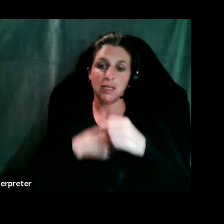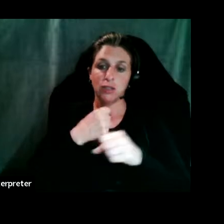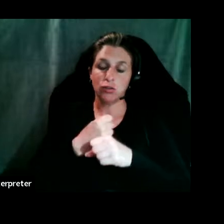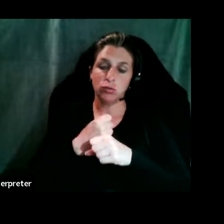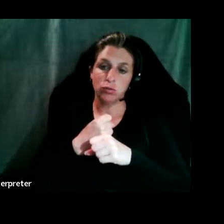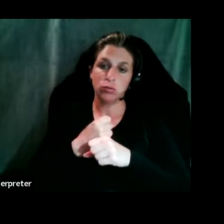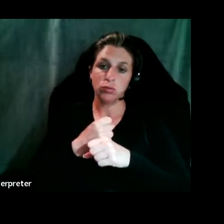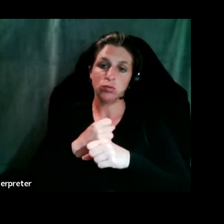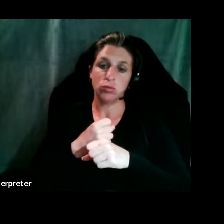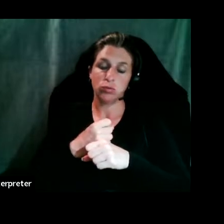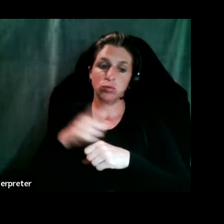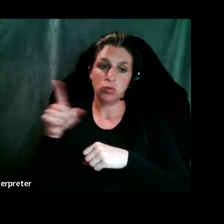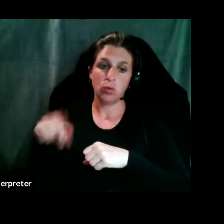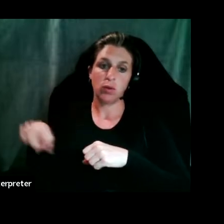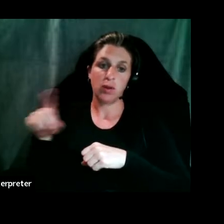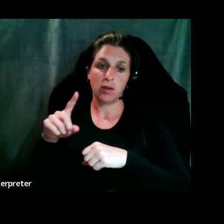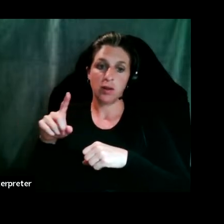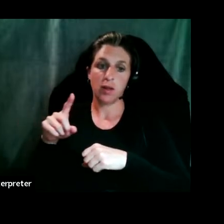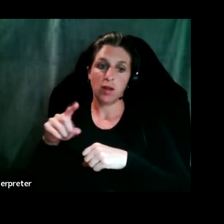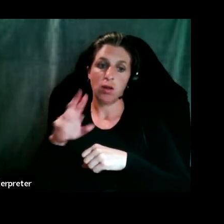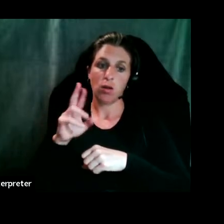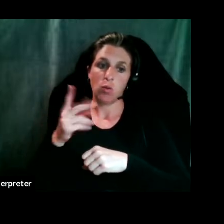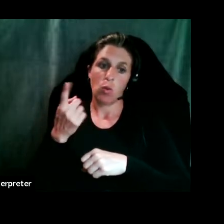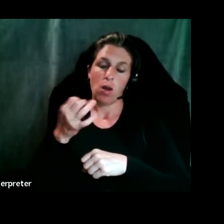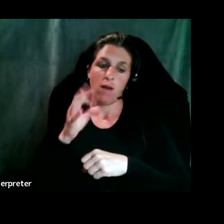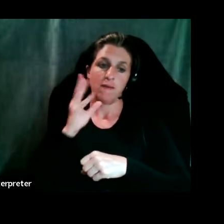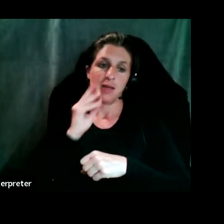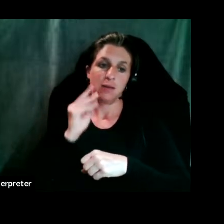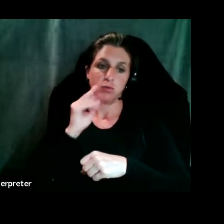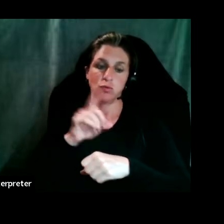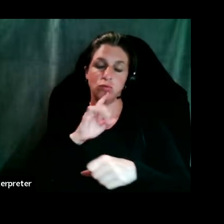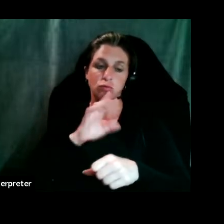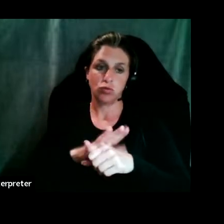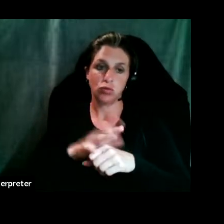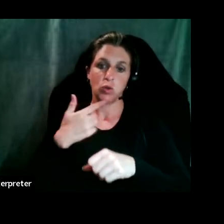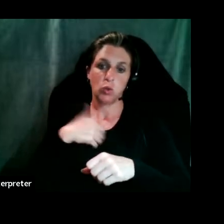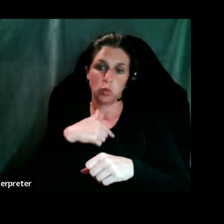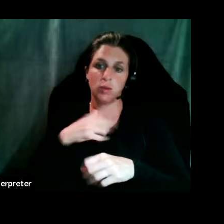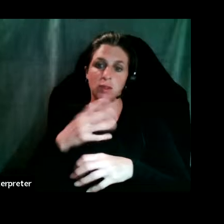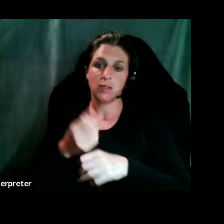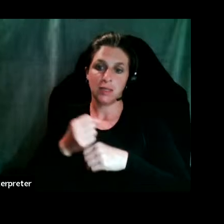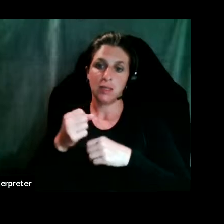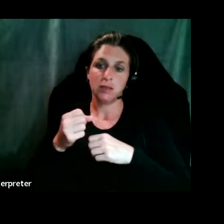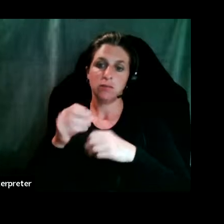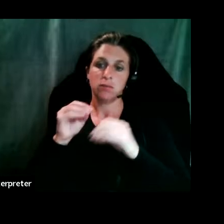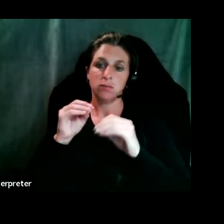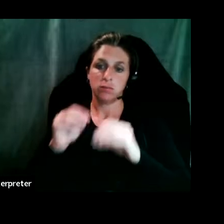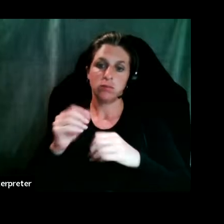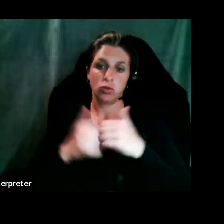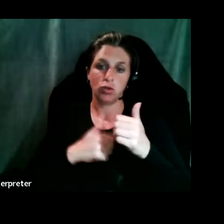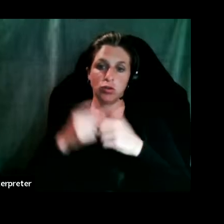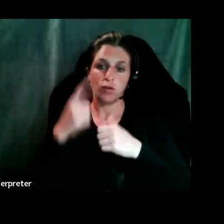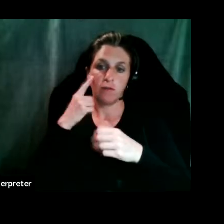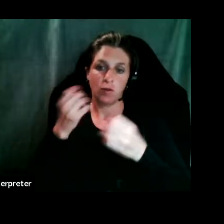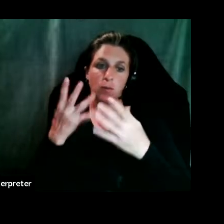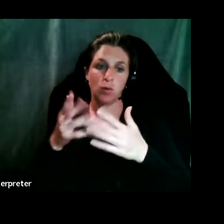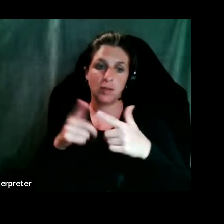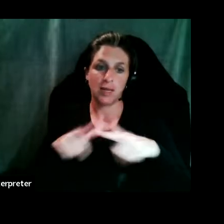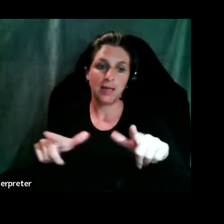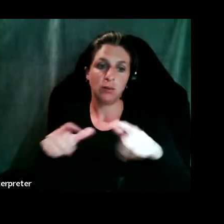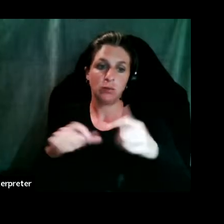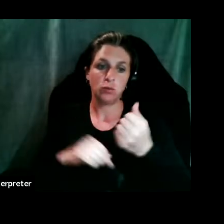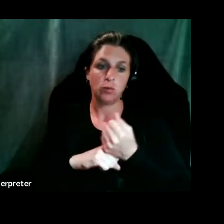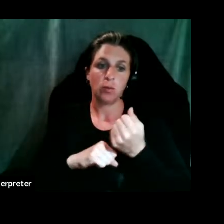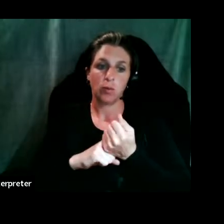So they are kind of one of the experts in ensuring that we're creating structures in classrooms for multilingual support.